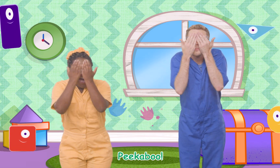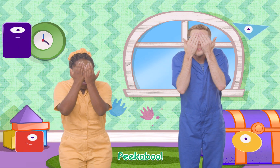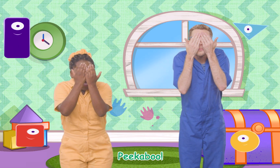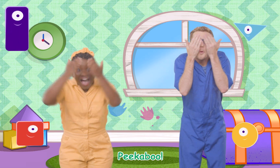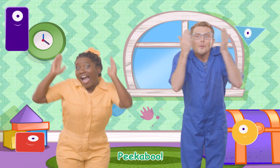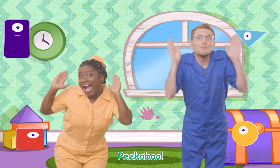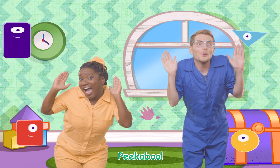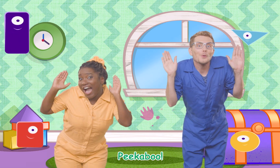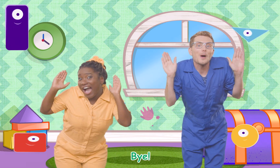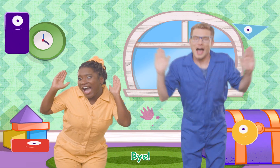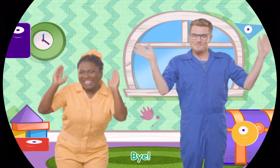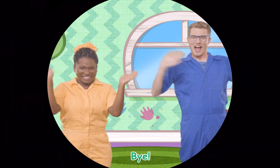Peek-a-boo! Bye!